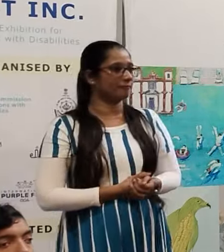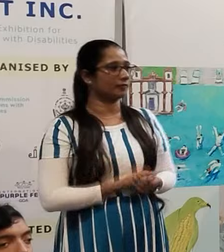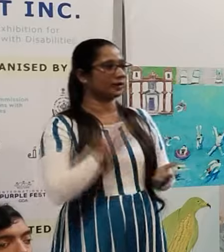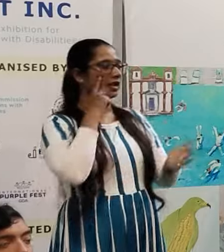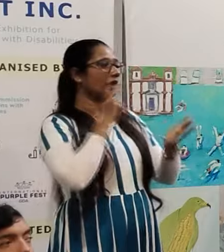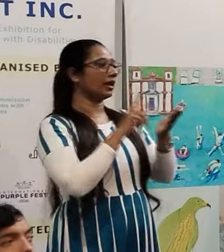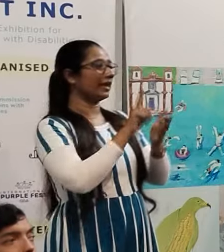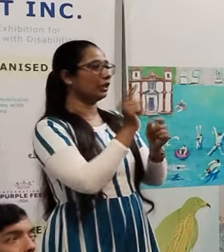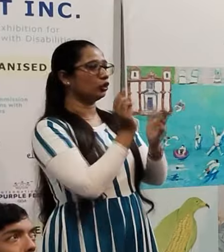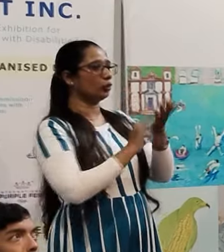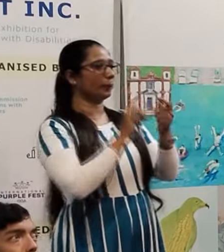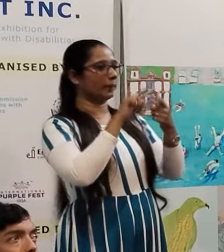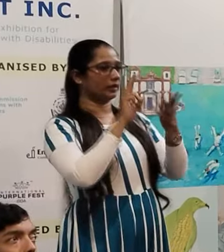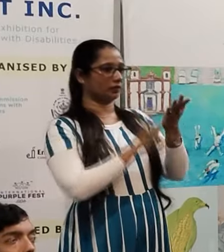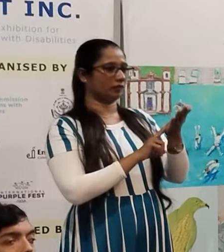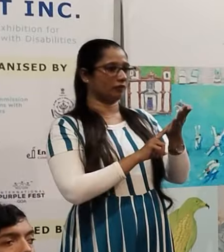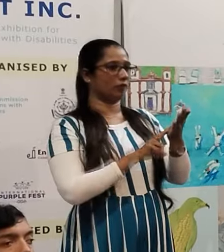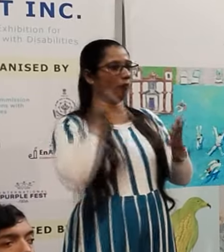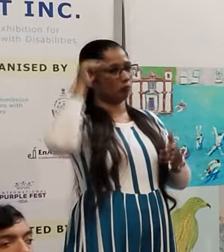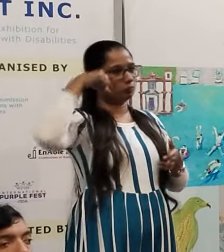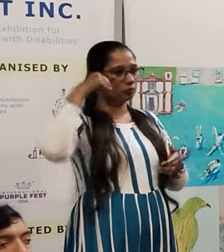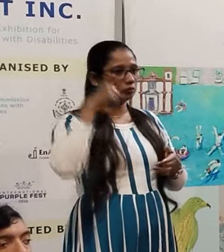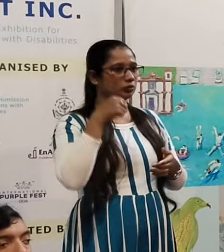Illumin Films by Angana Zaveri,